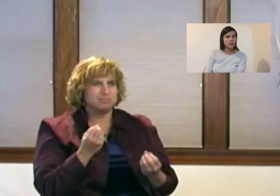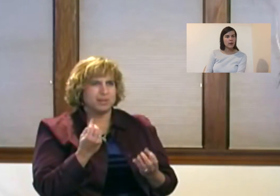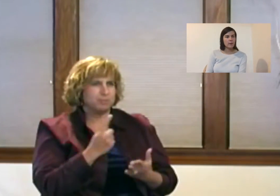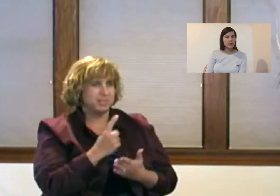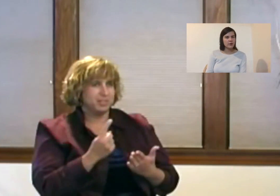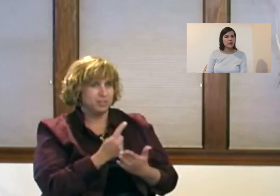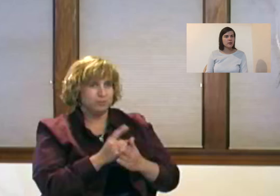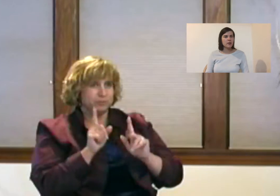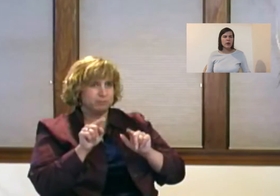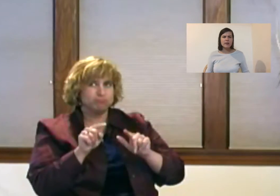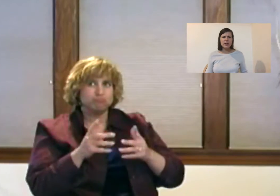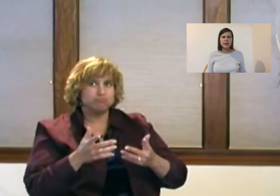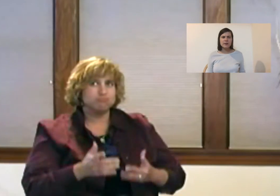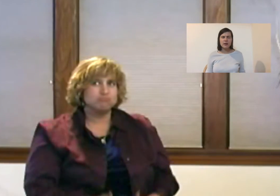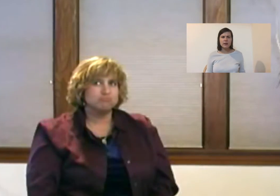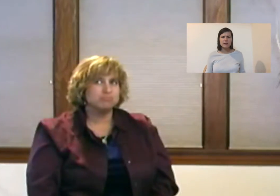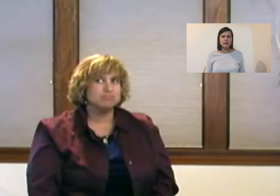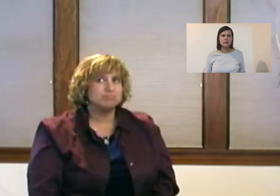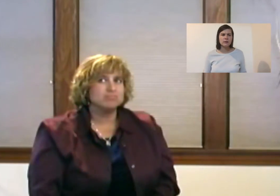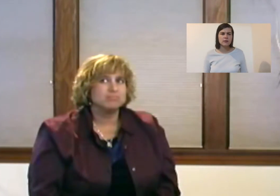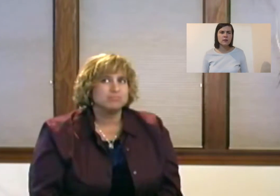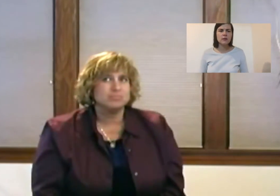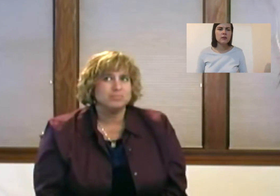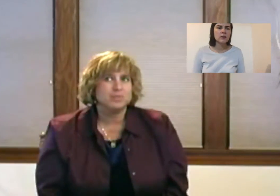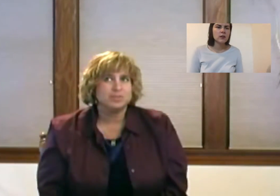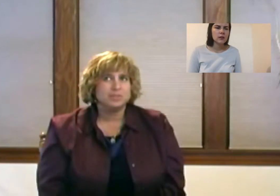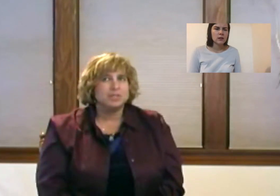Yeah, I'd be interested. And where is that exactly?